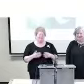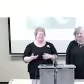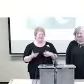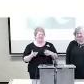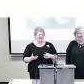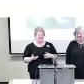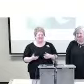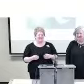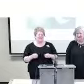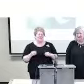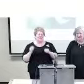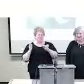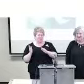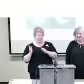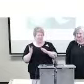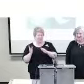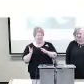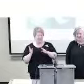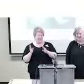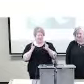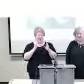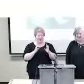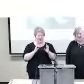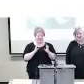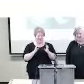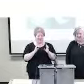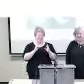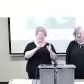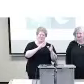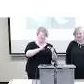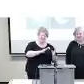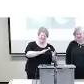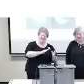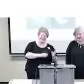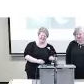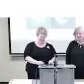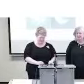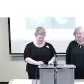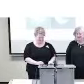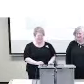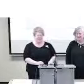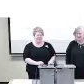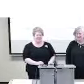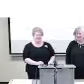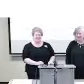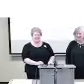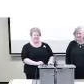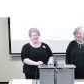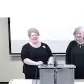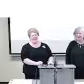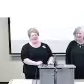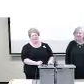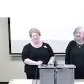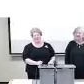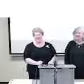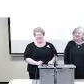so do your studying do the worst first the hardest first while the sun is out the second idea